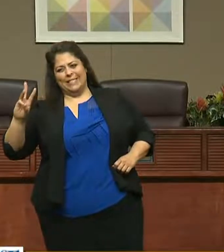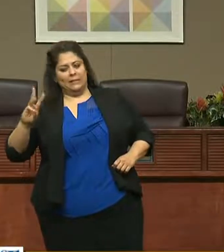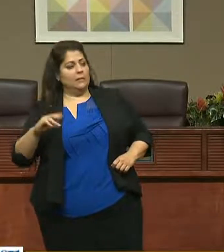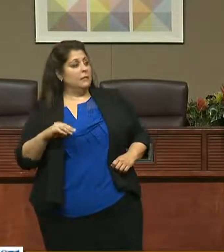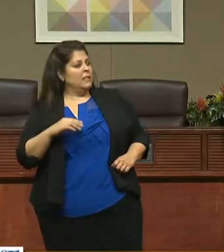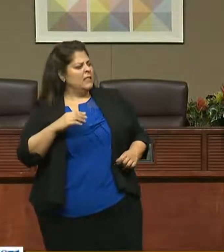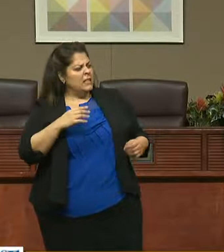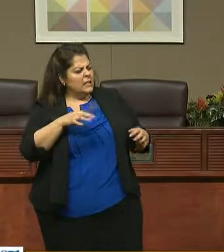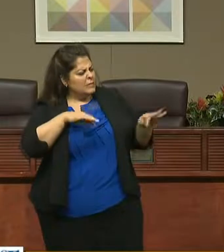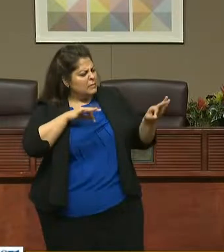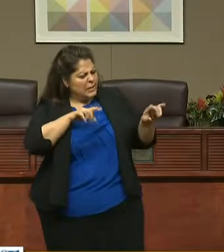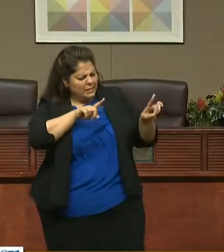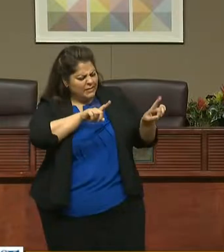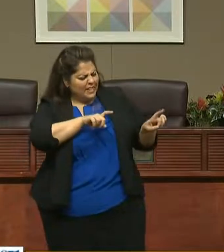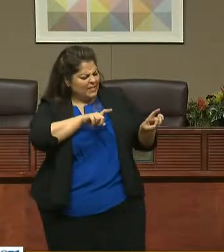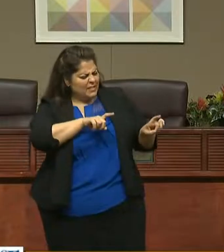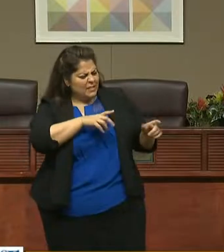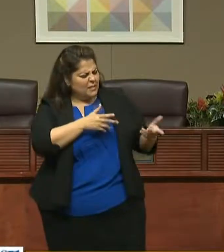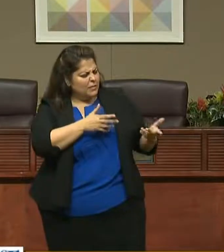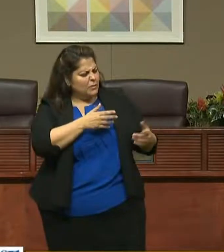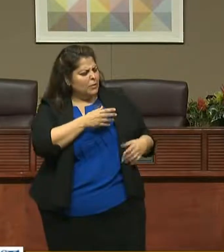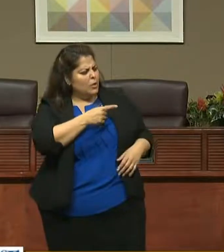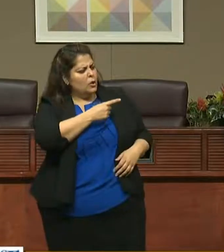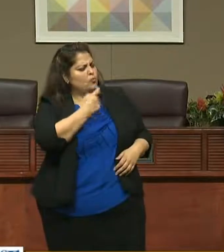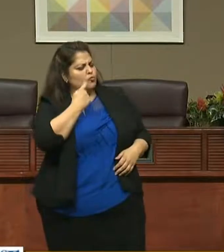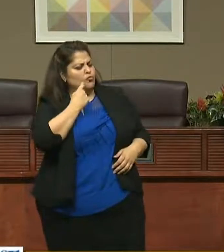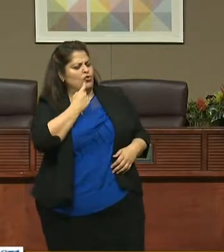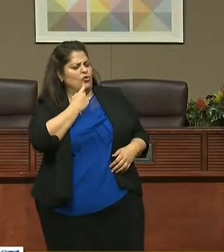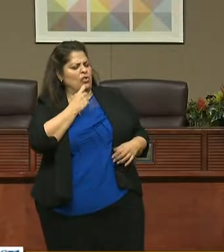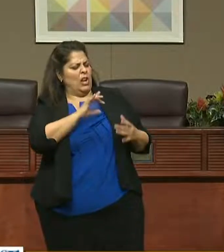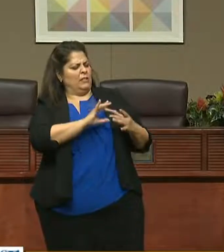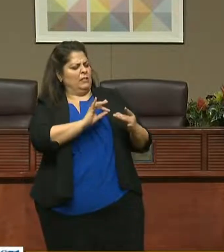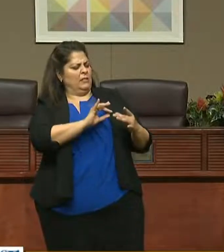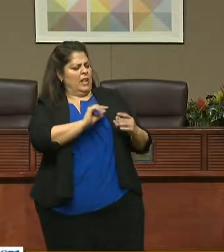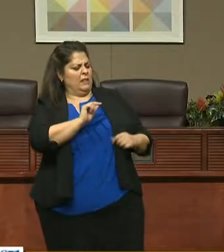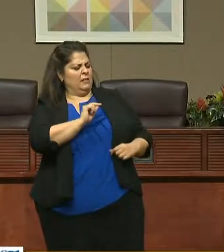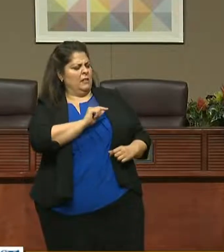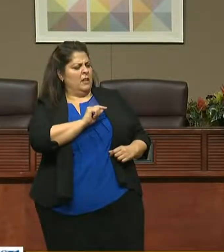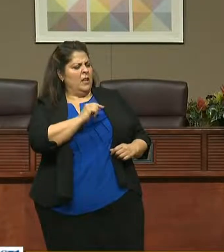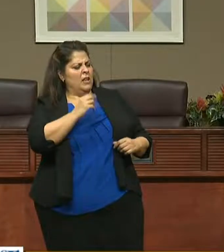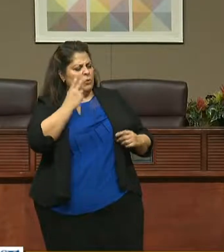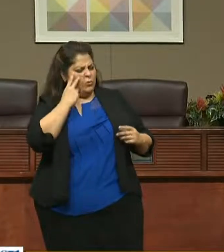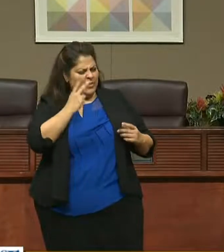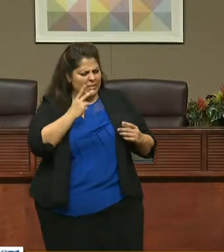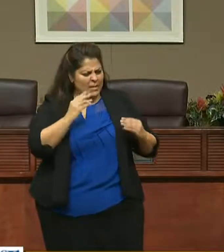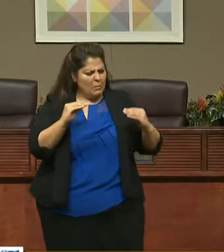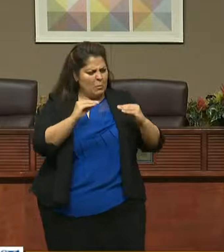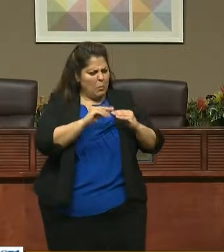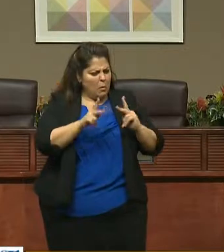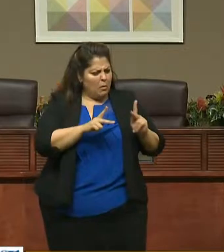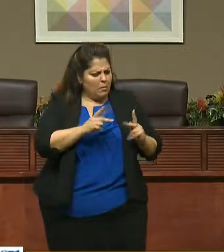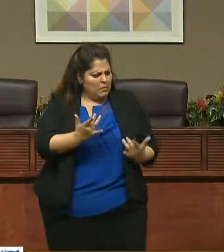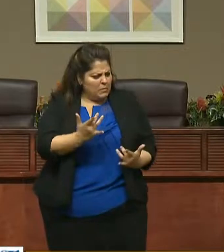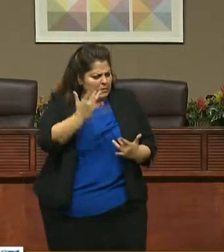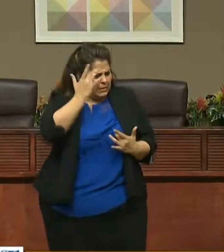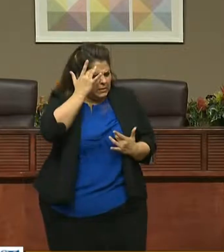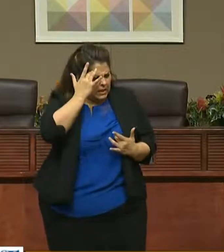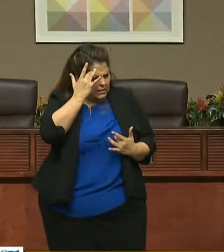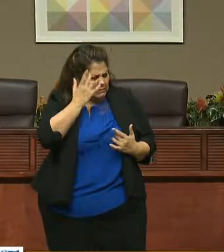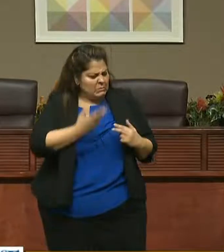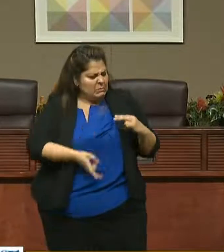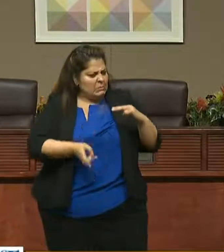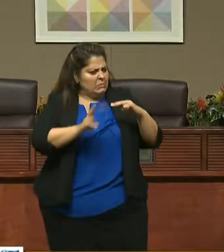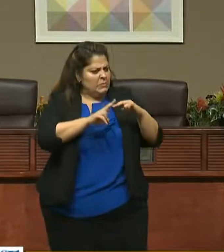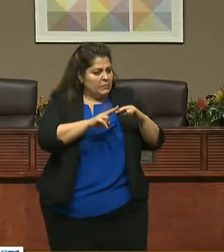testing? Because per what you just said, we're seeing an influx of cases, and we're getting reports that people